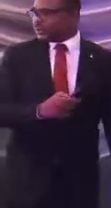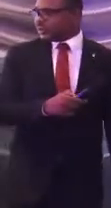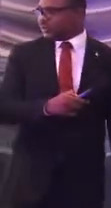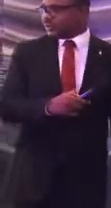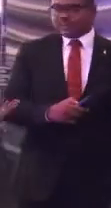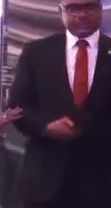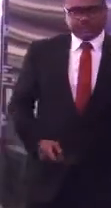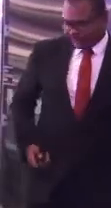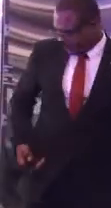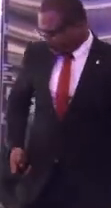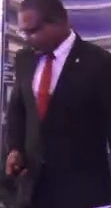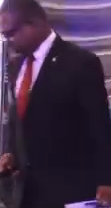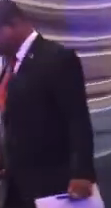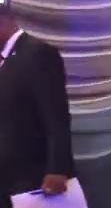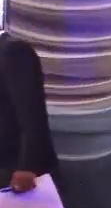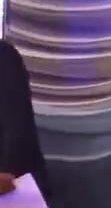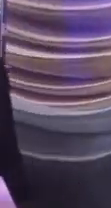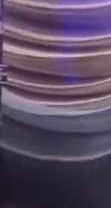No.